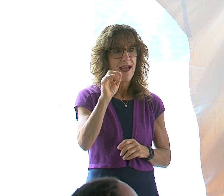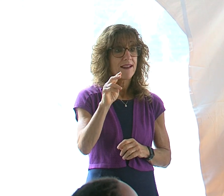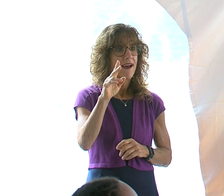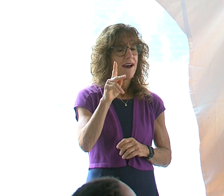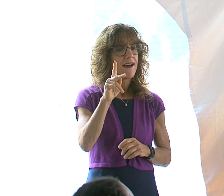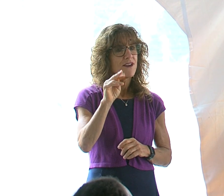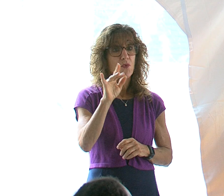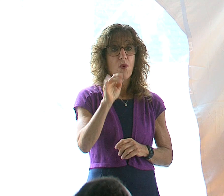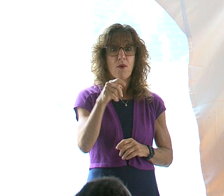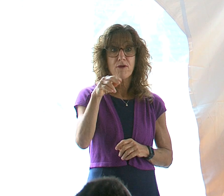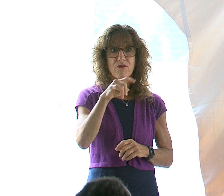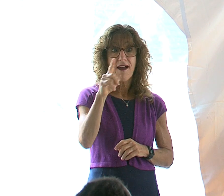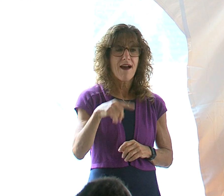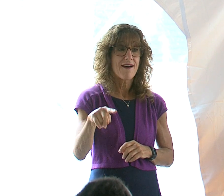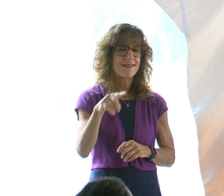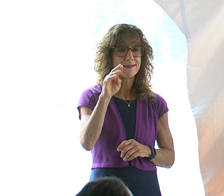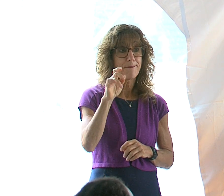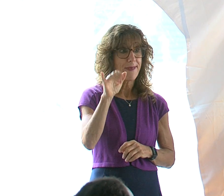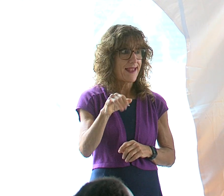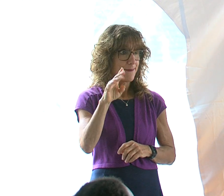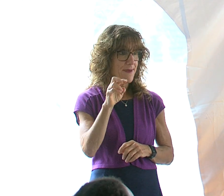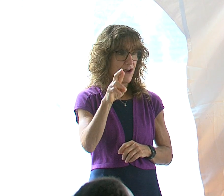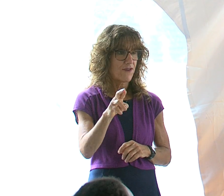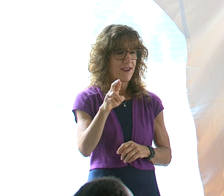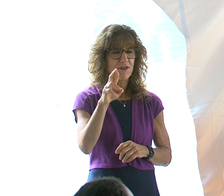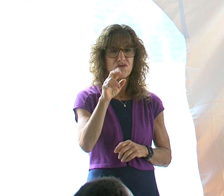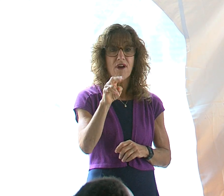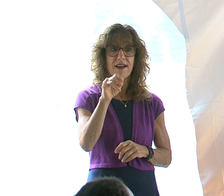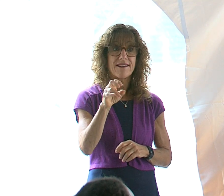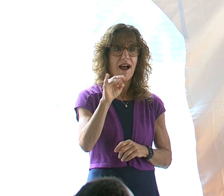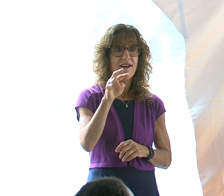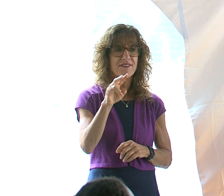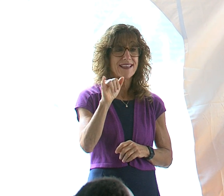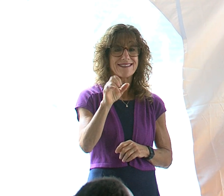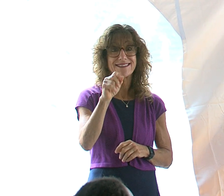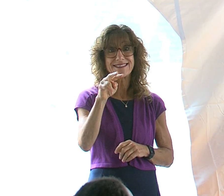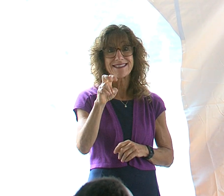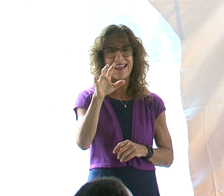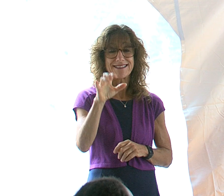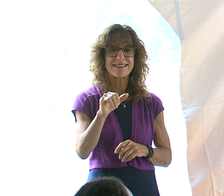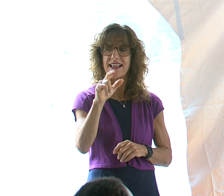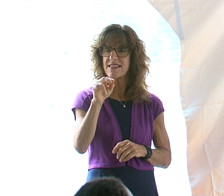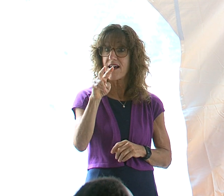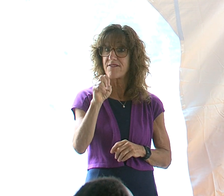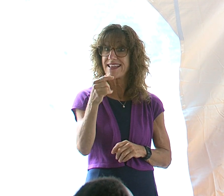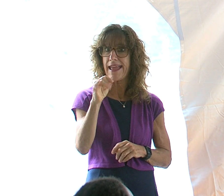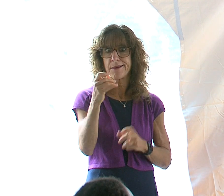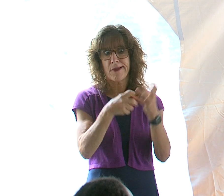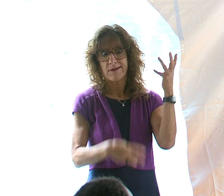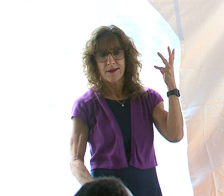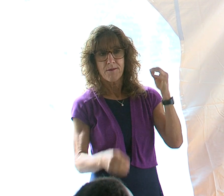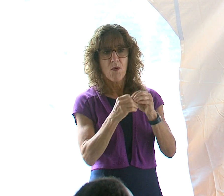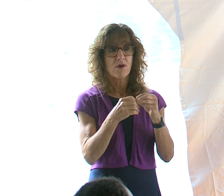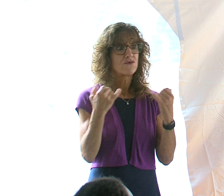Kenny Sutton, Lucen Meyer, Betty Perry, Brian Ivey, Stacey Ludgate, and many, many more. As relates to today, I want